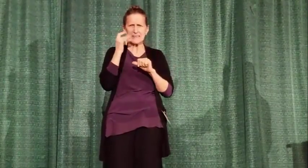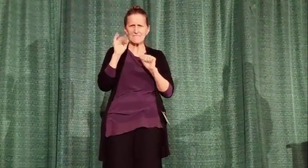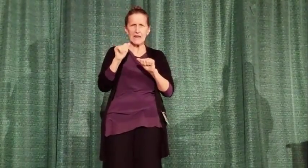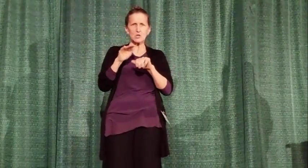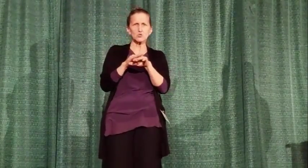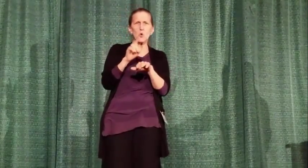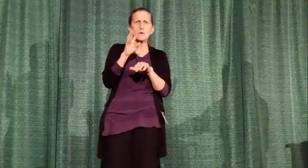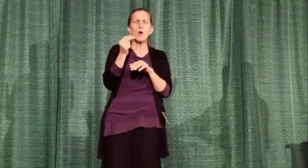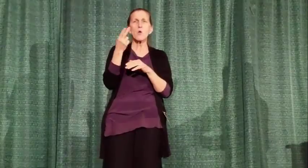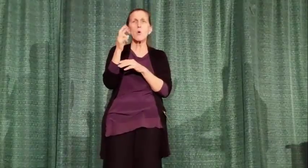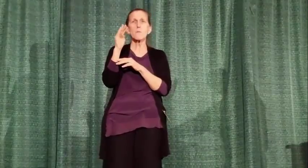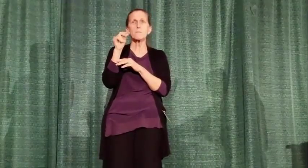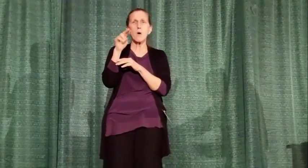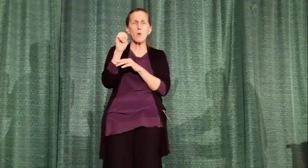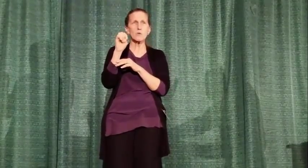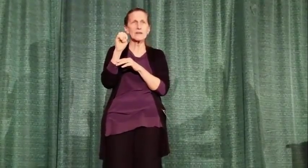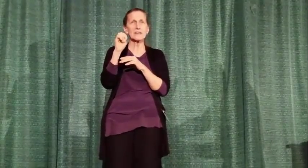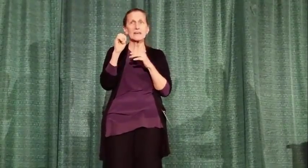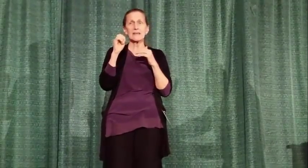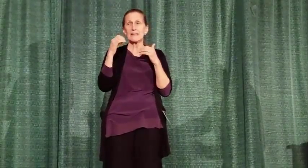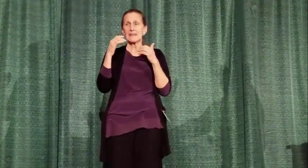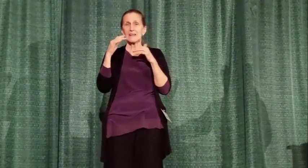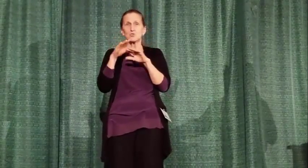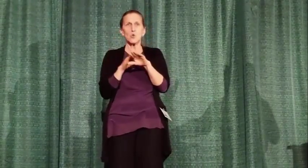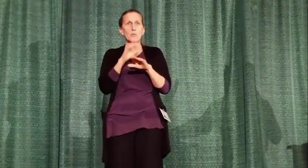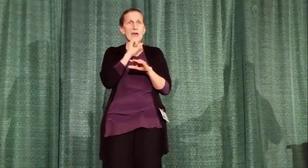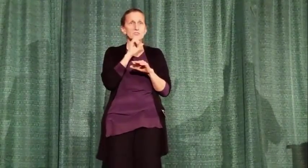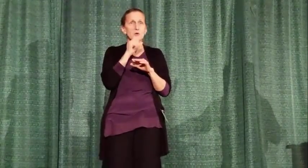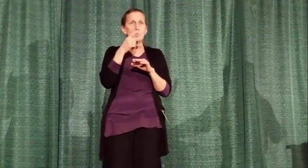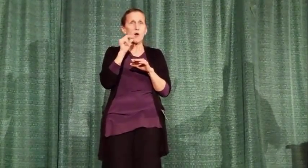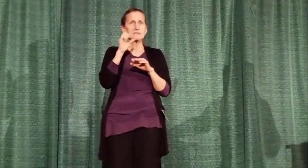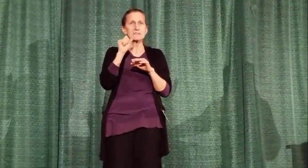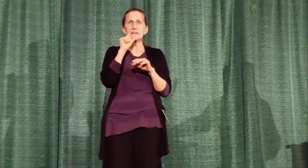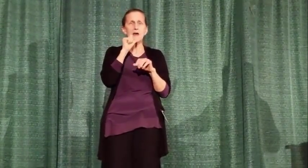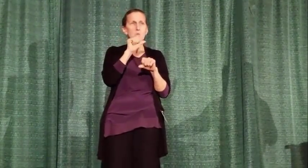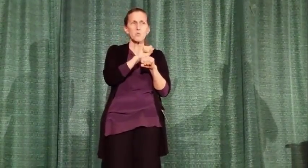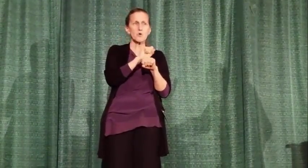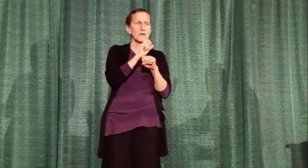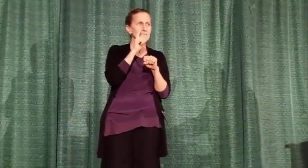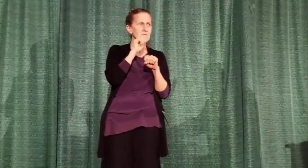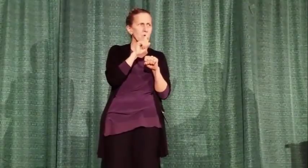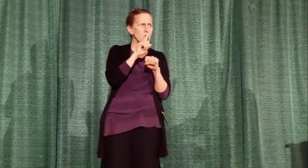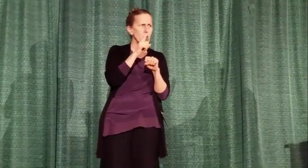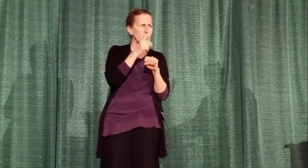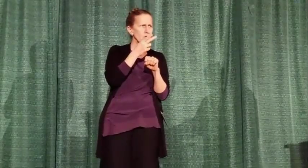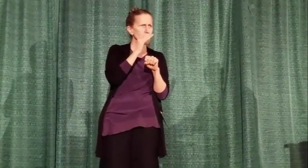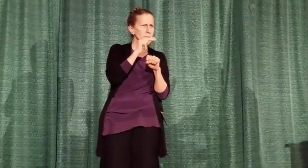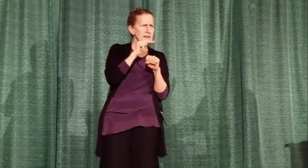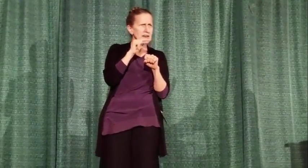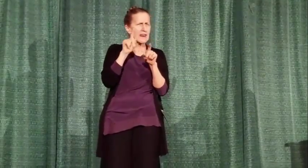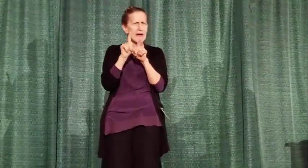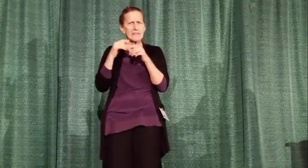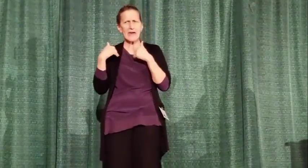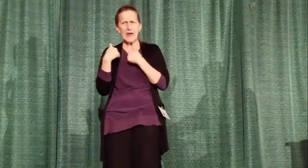lower the hormones to be low, like the animals lower their hormones to slow the aging process. It didn't work with humans. It didn't work in the biosphere. Their IGF-1s did not drop down as they reduced